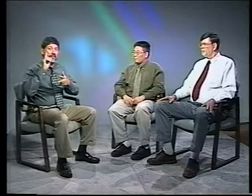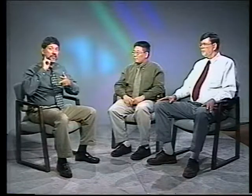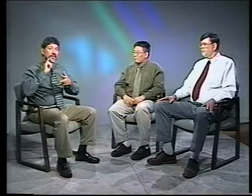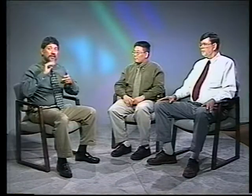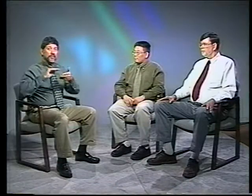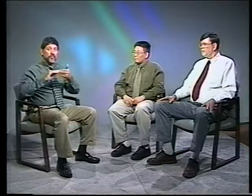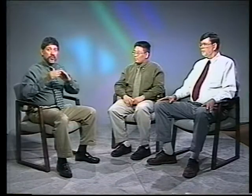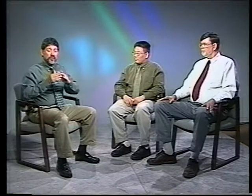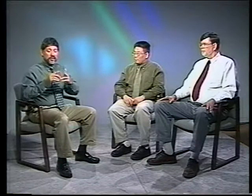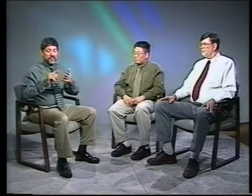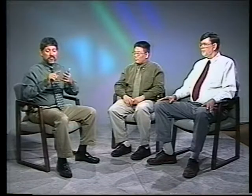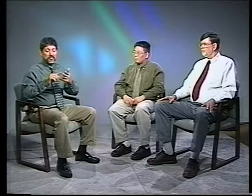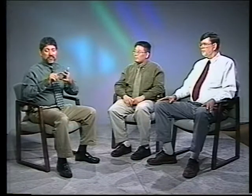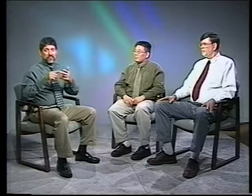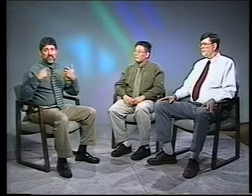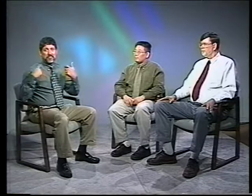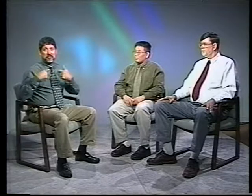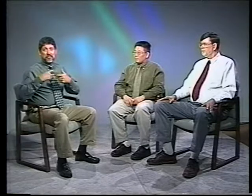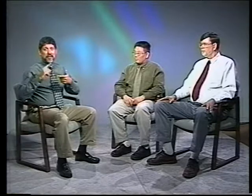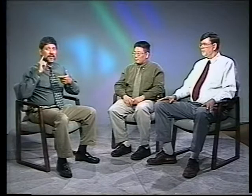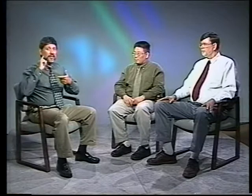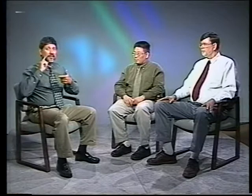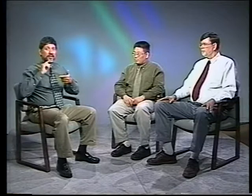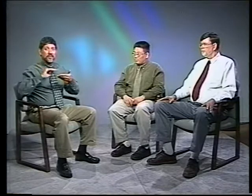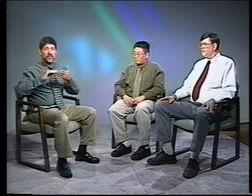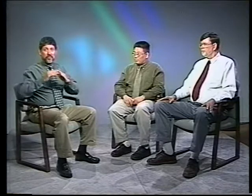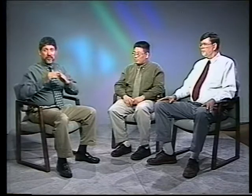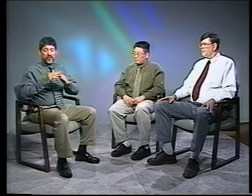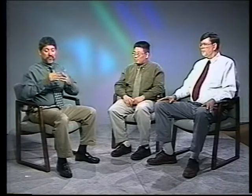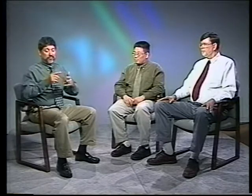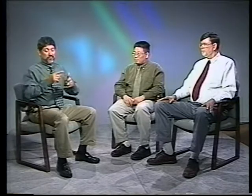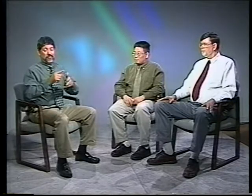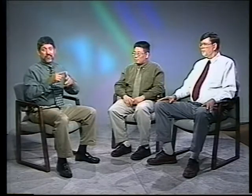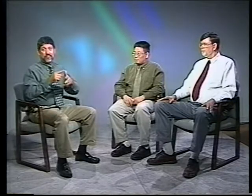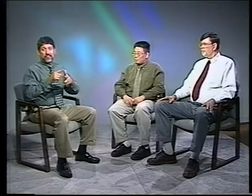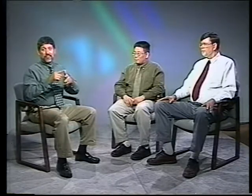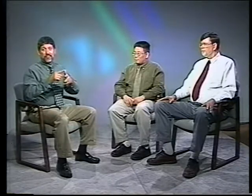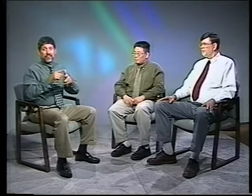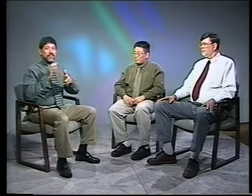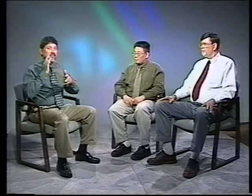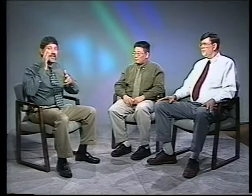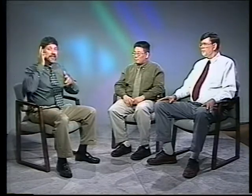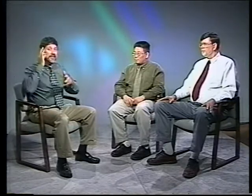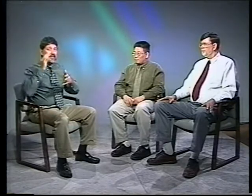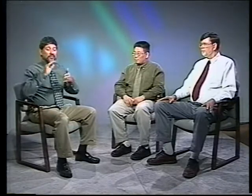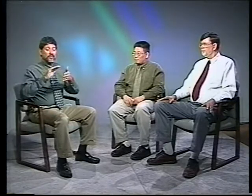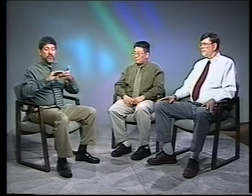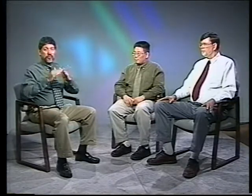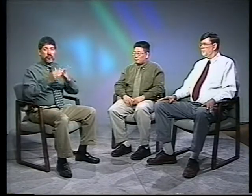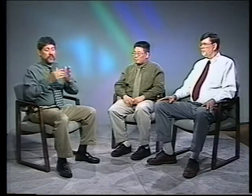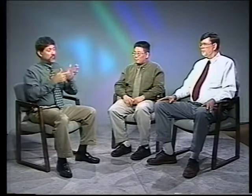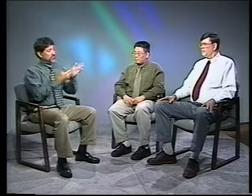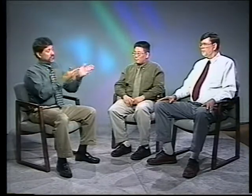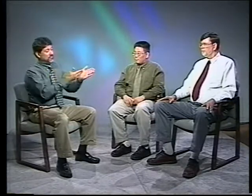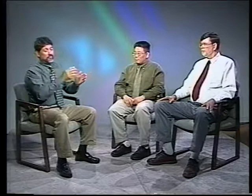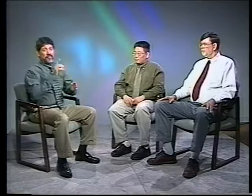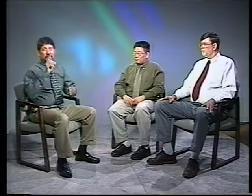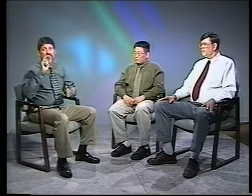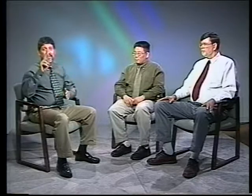Another is an Asian from the deaf community, and myself as a Hispanic Latino from the deaf community. The American Indian community